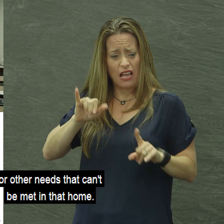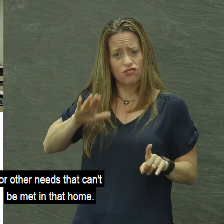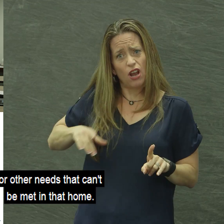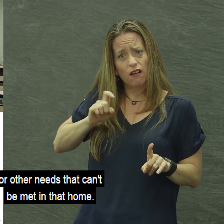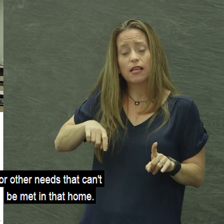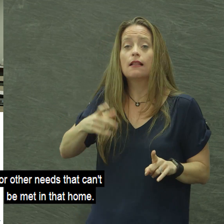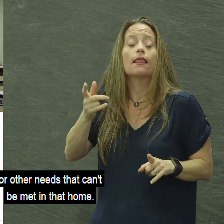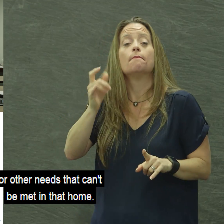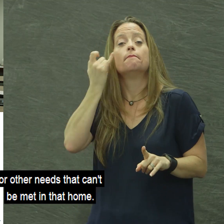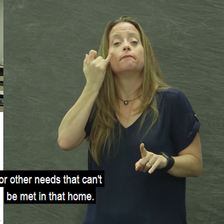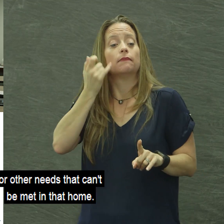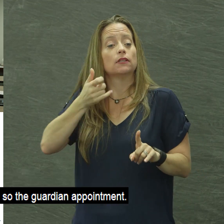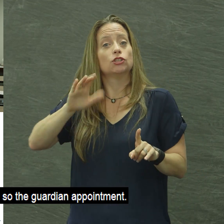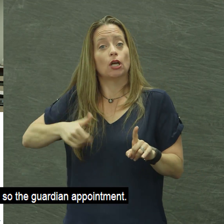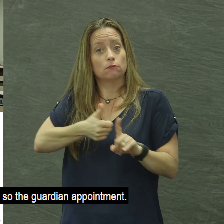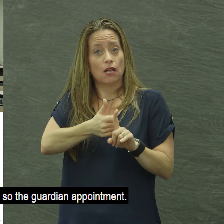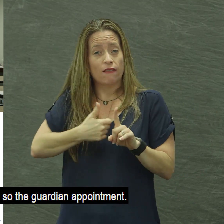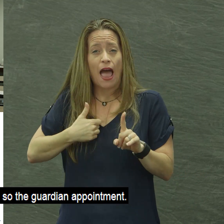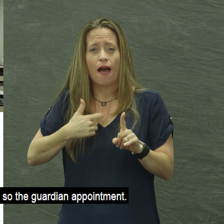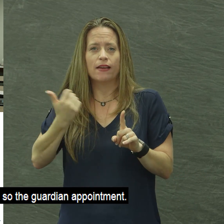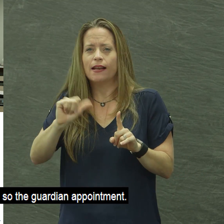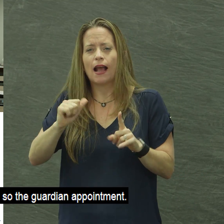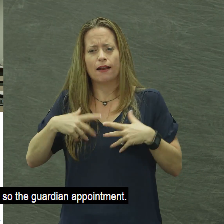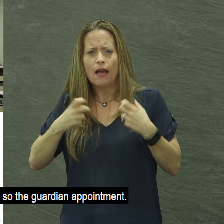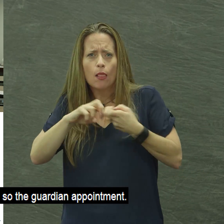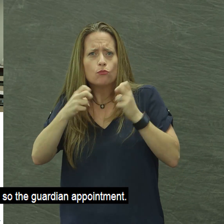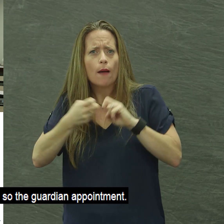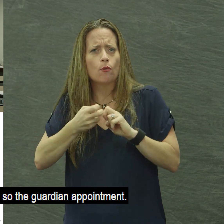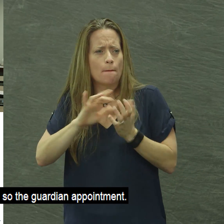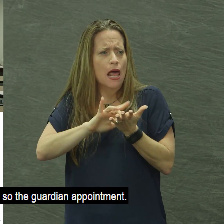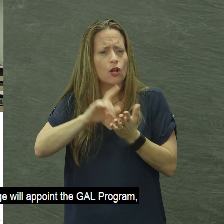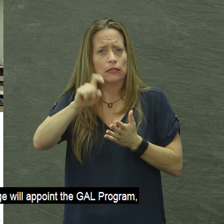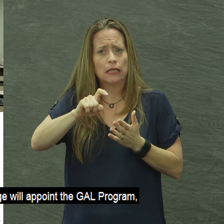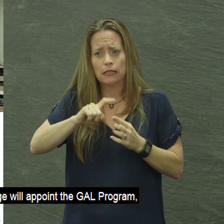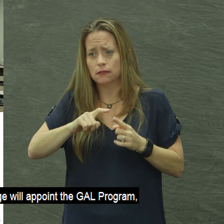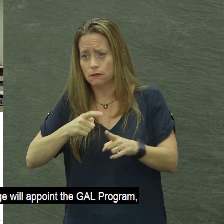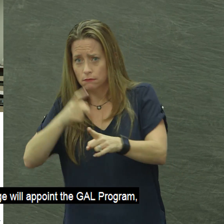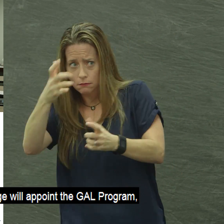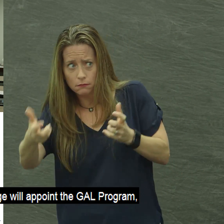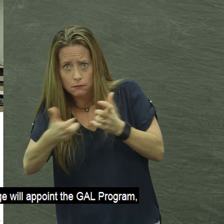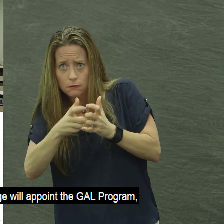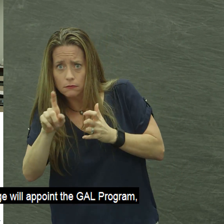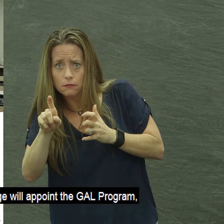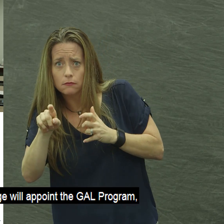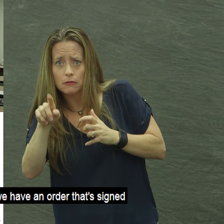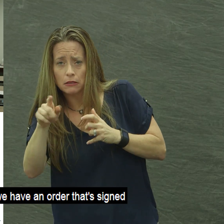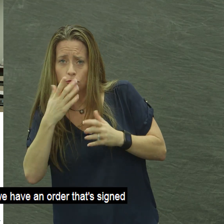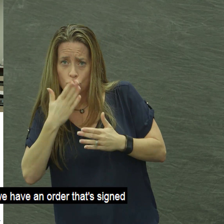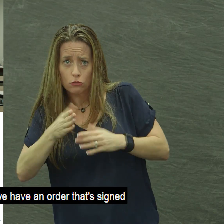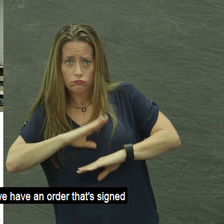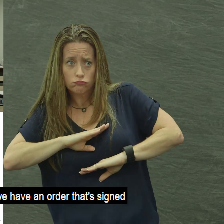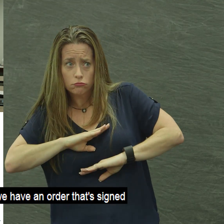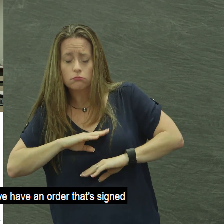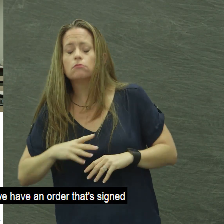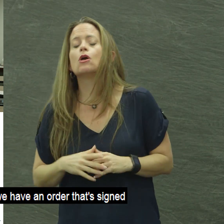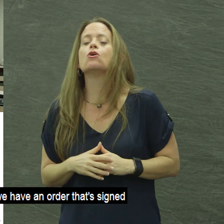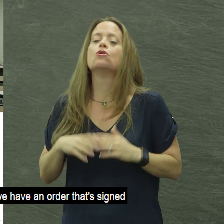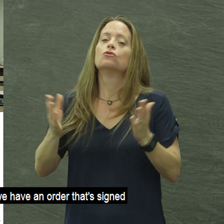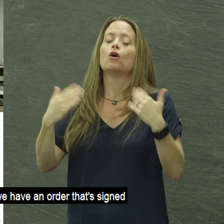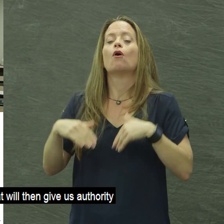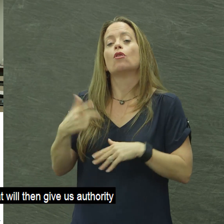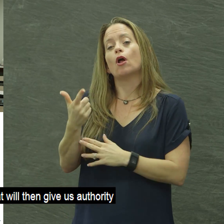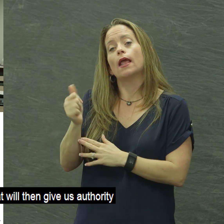be met in that home. Okay, so the guardian appointment, the judge will appoint the GAL program, and we have an order